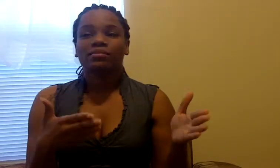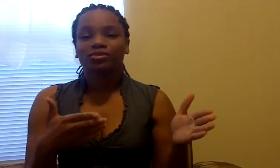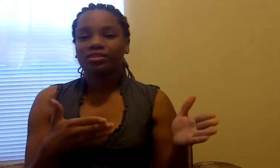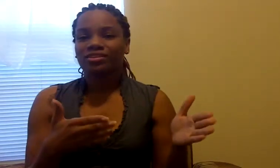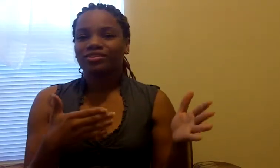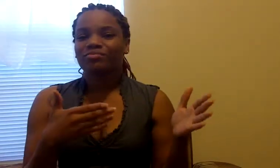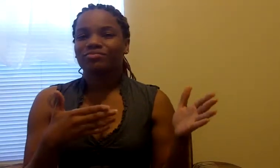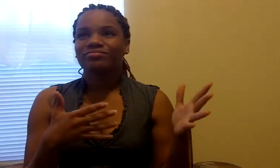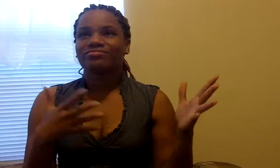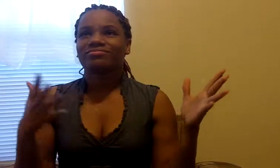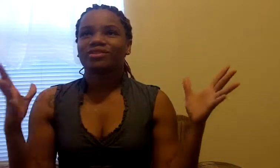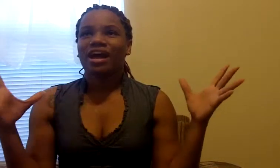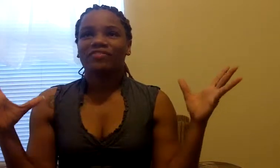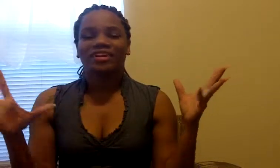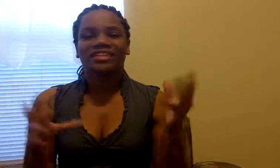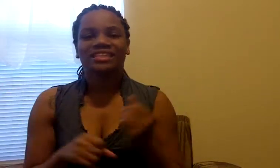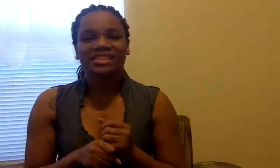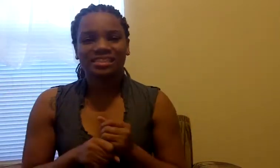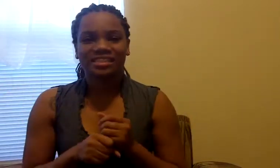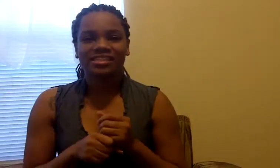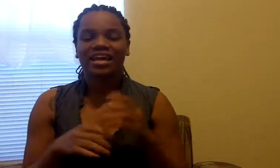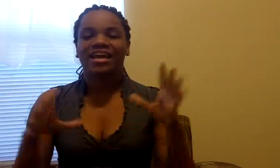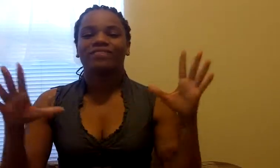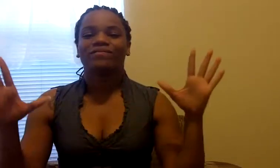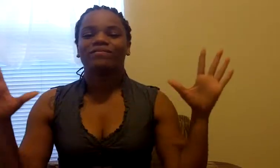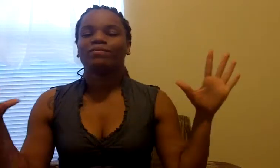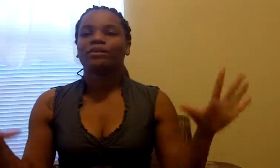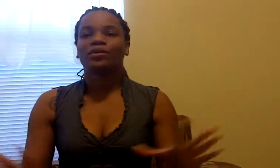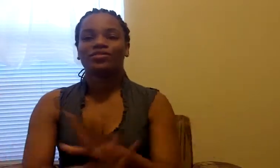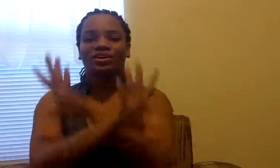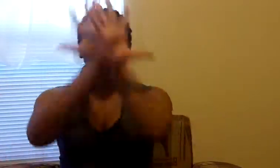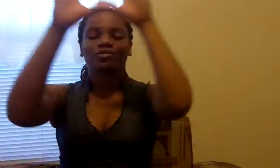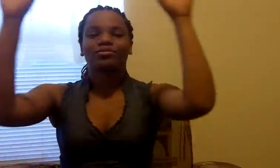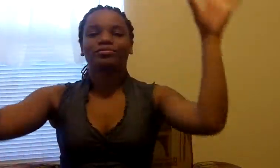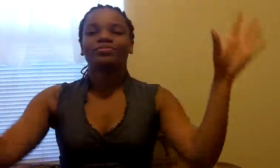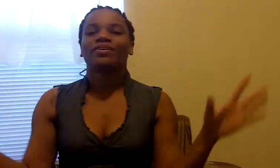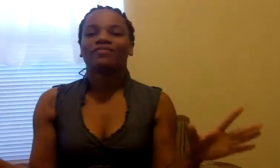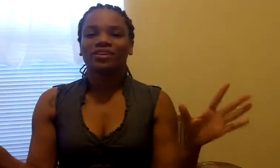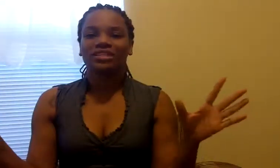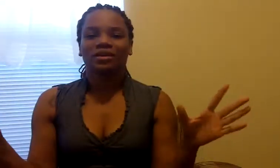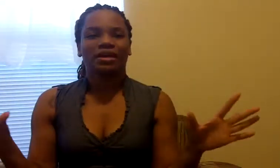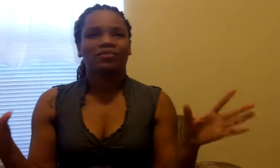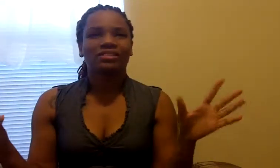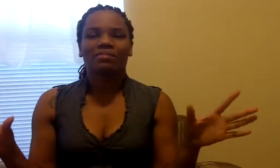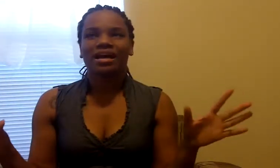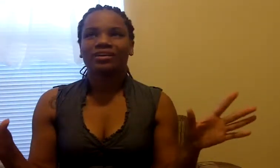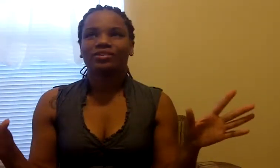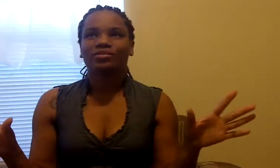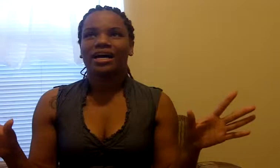sometimes you have to condense and blow the whole vision up. Like, one time I had to do